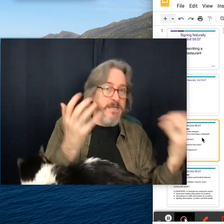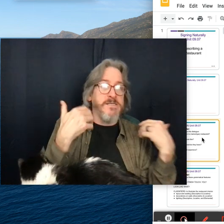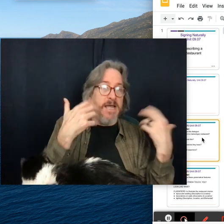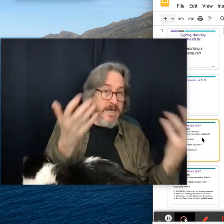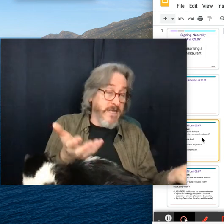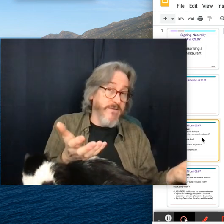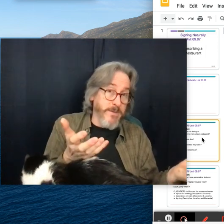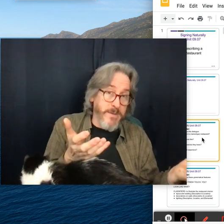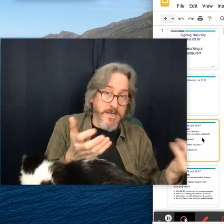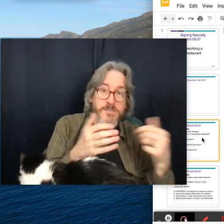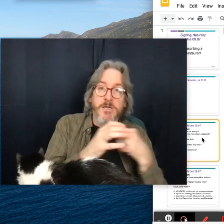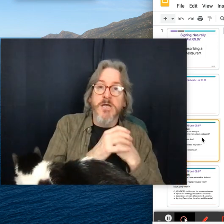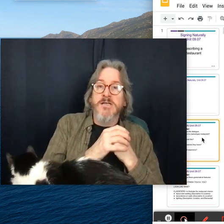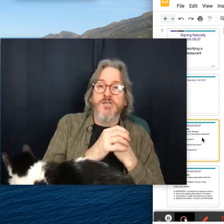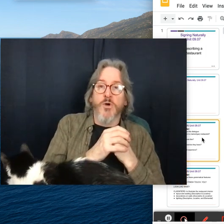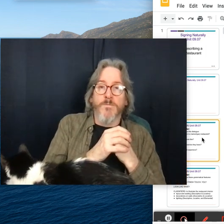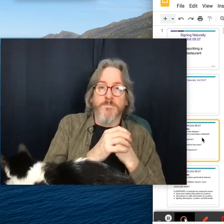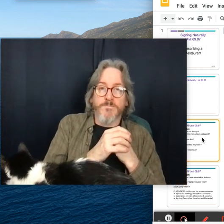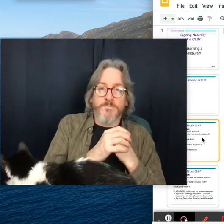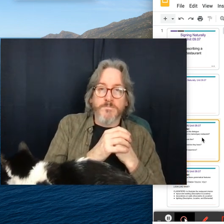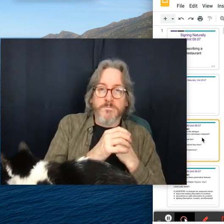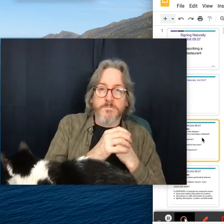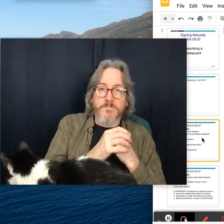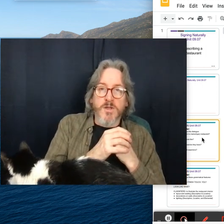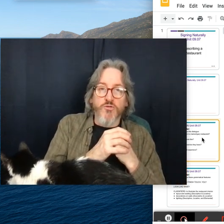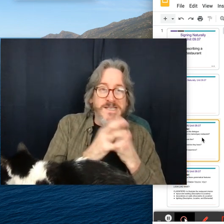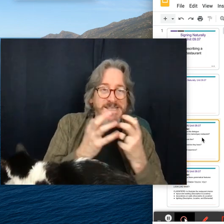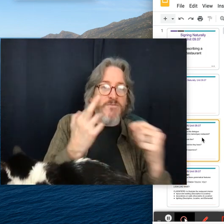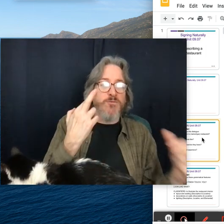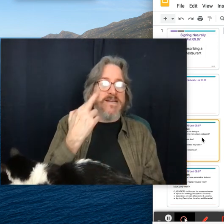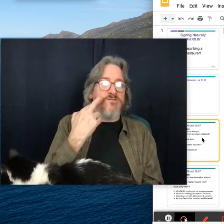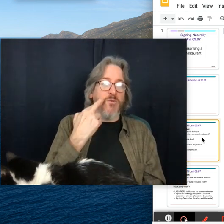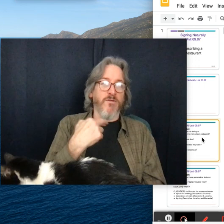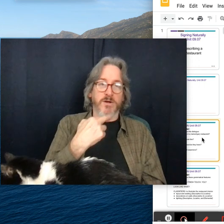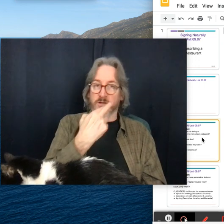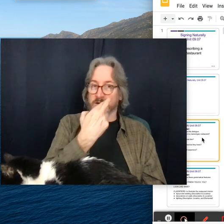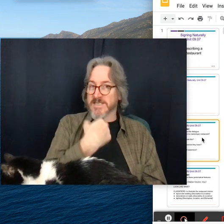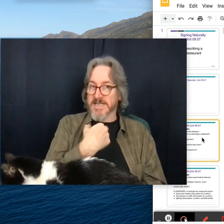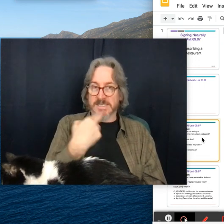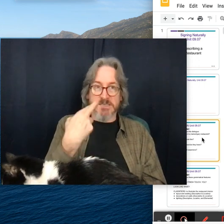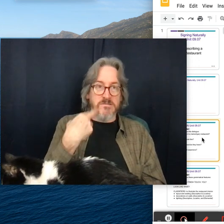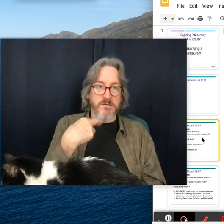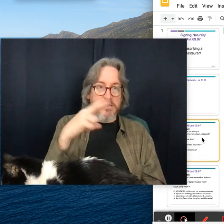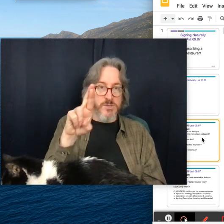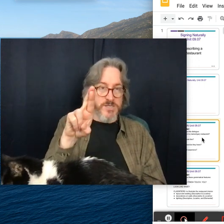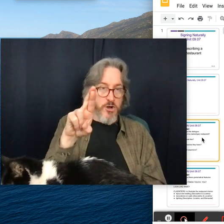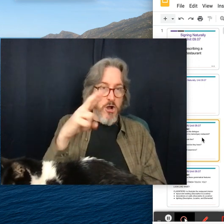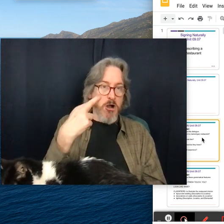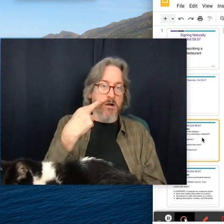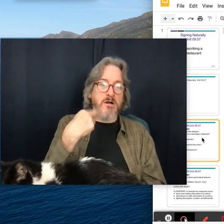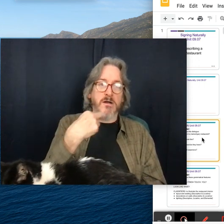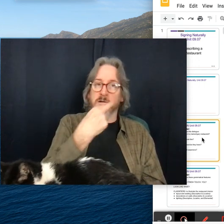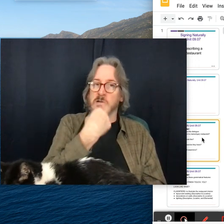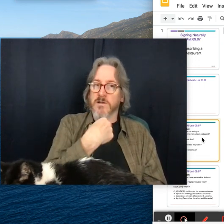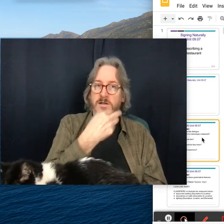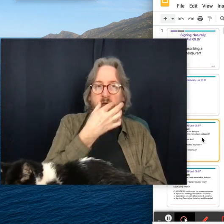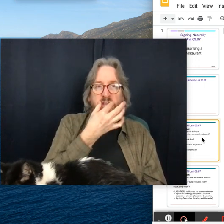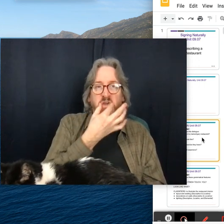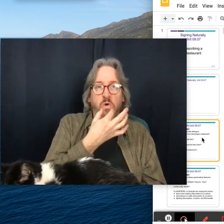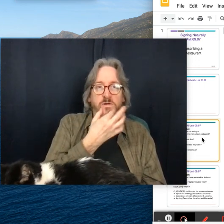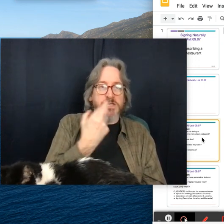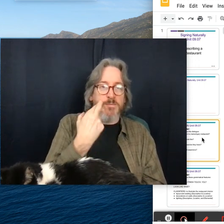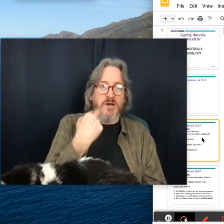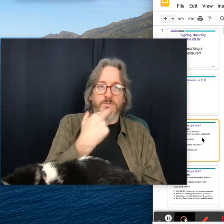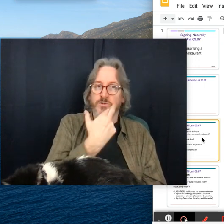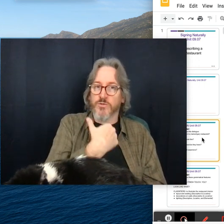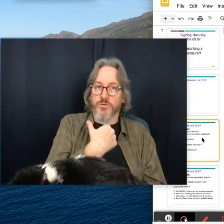Asking opinions and giving opinions. So the sign for restaurant we've already learned is this. So it's an R at